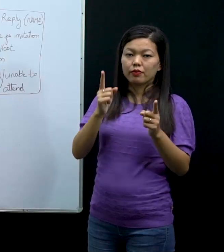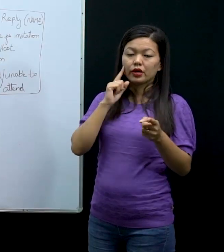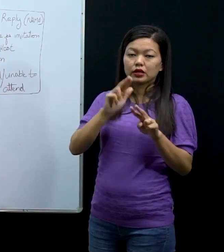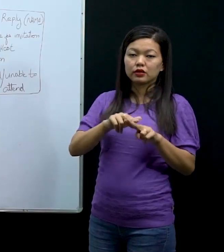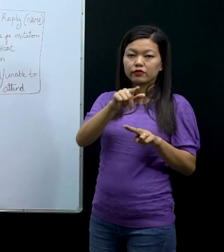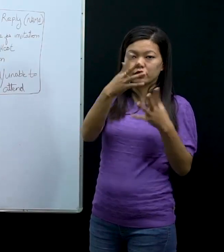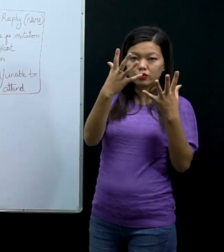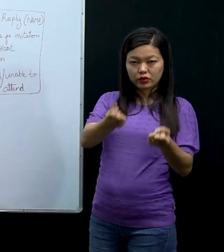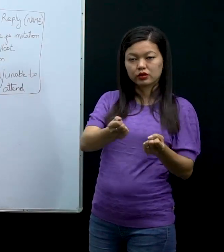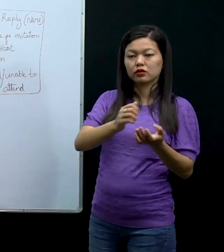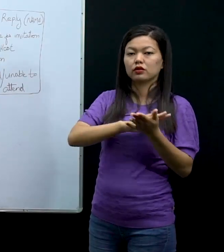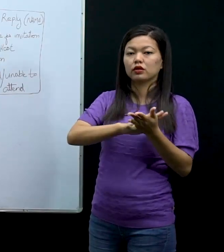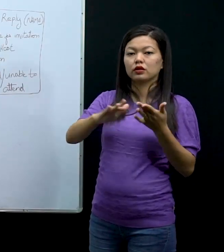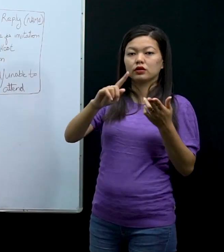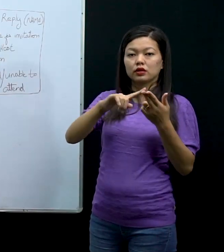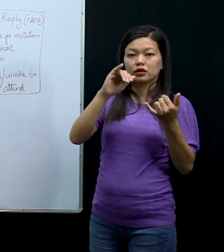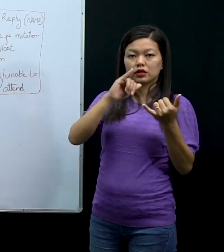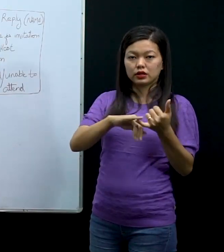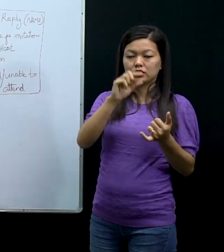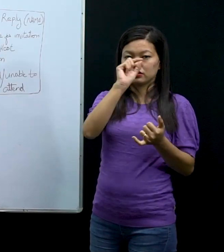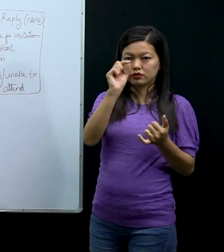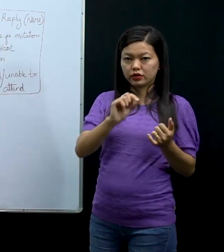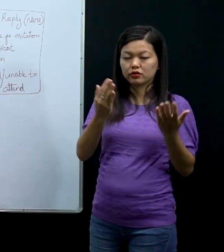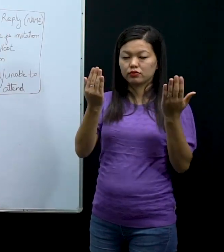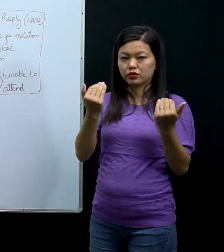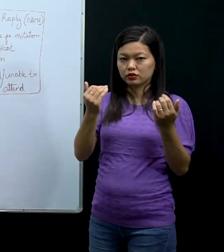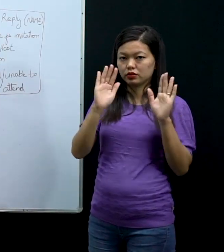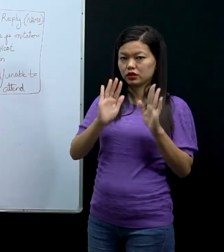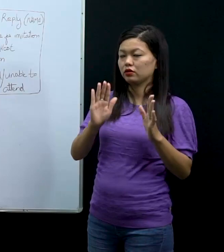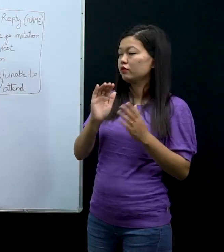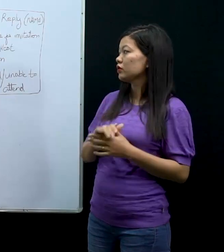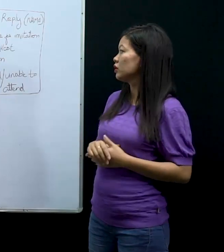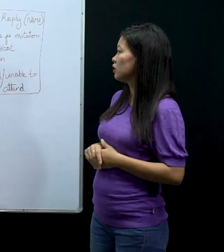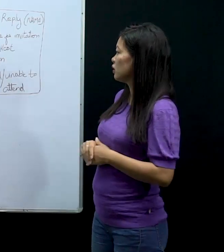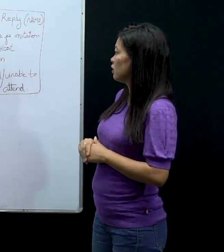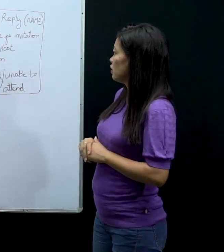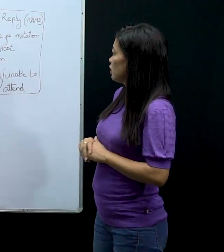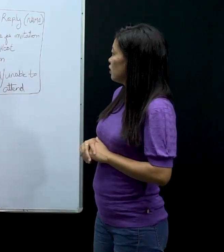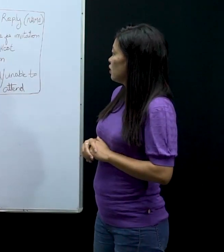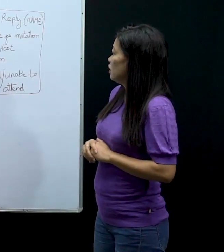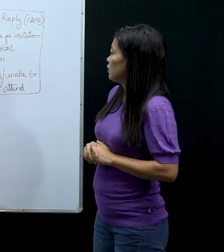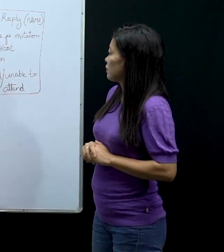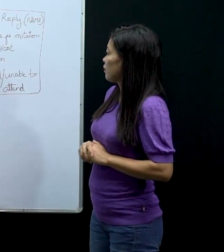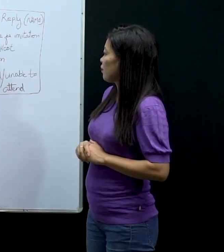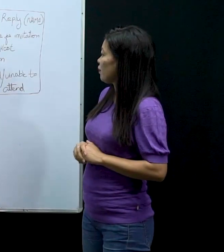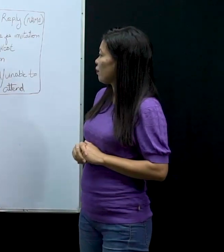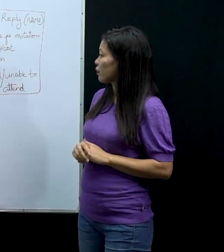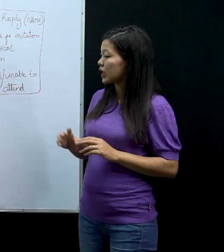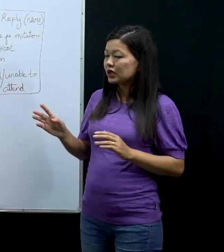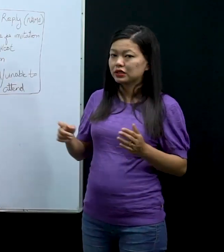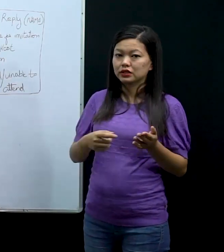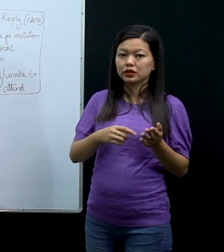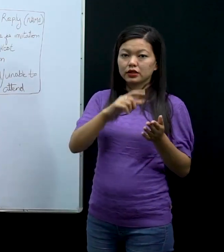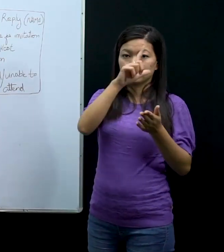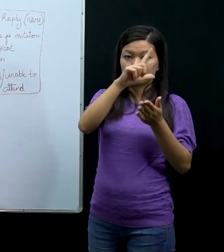is writing the reply again, but he is using the word his. Why? Because the rule tells us to use the